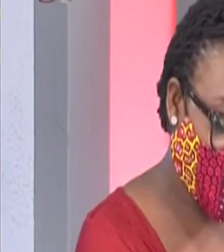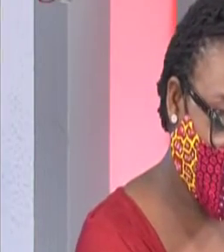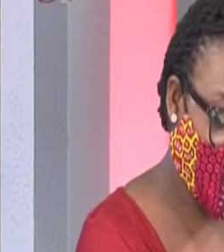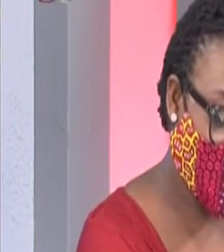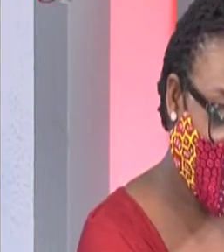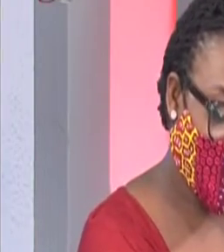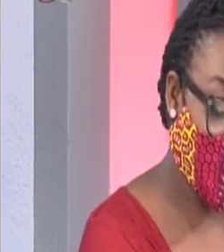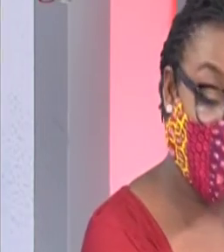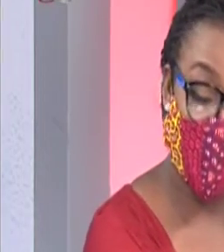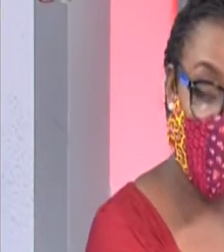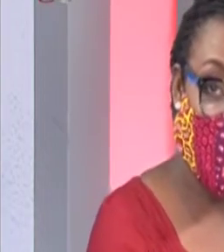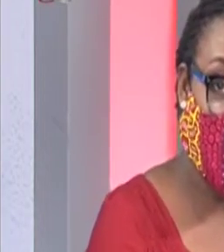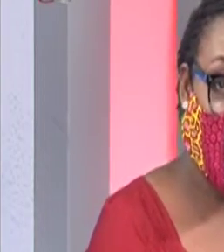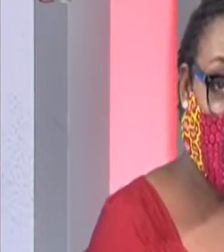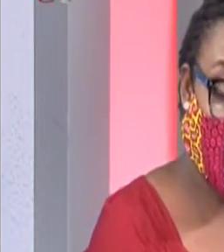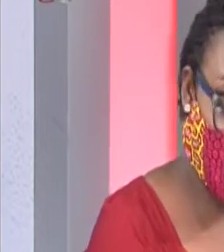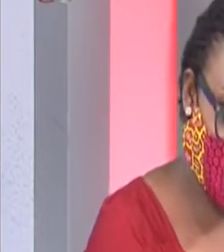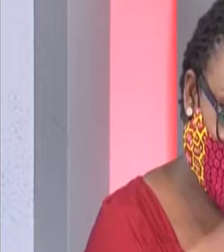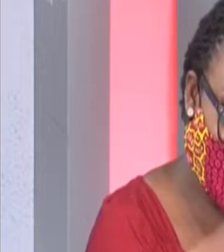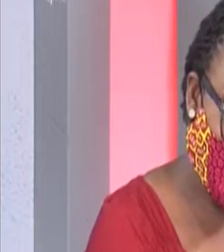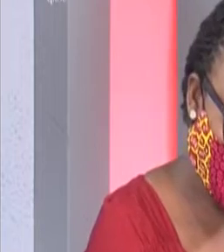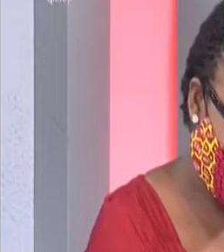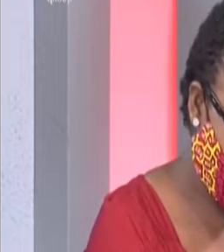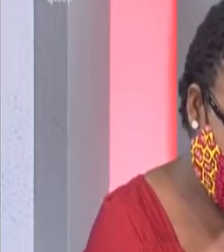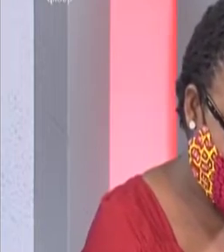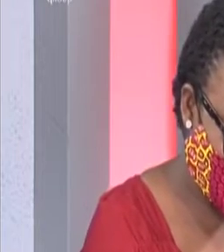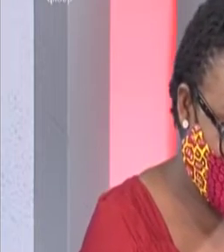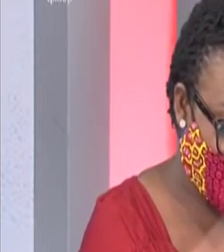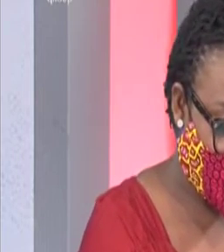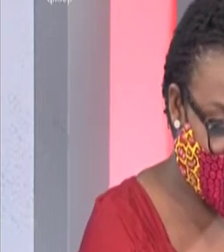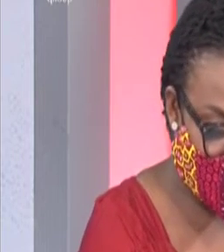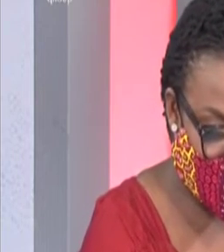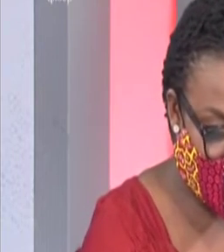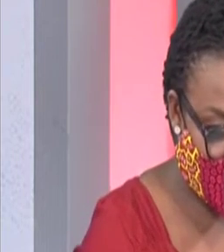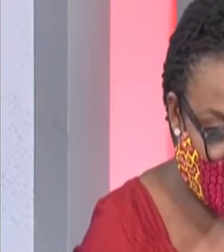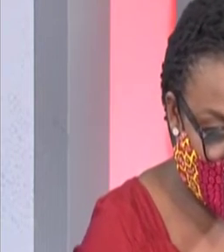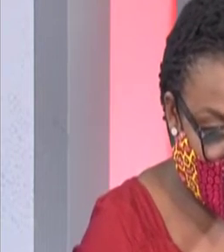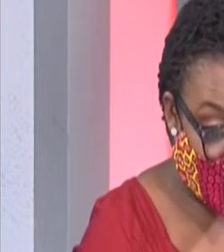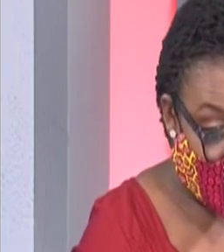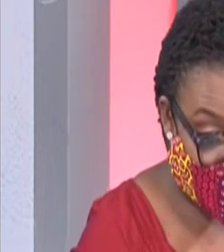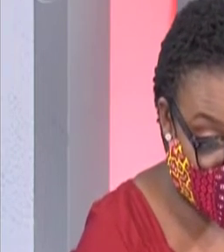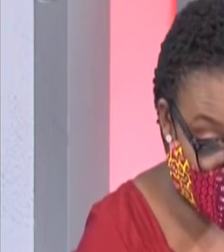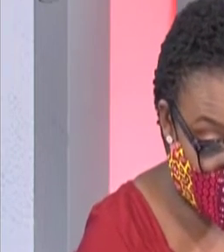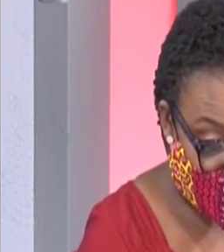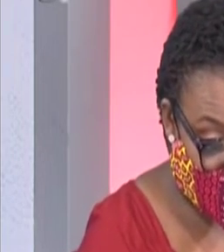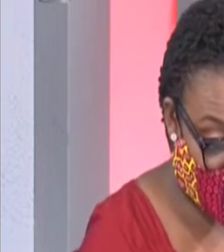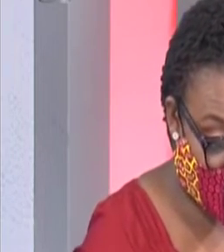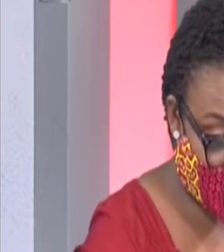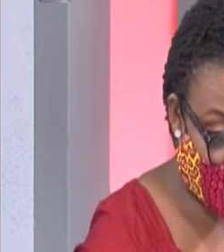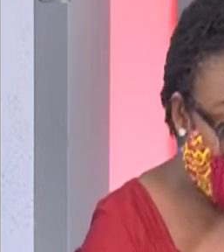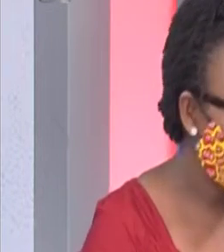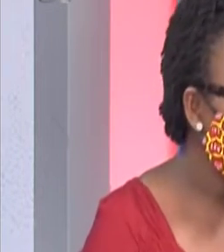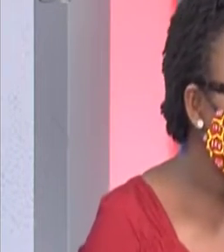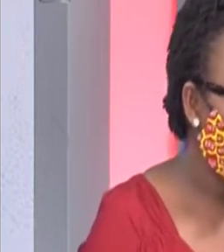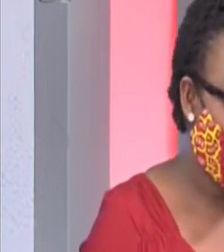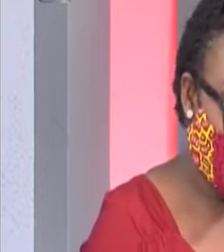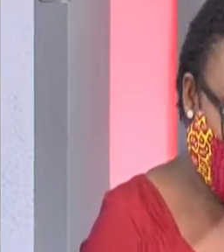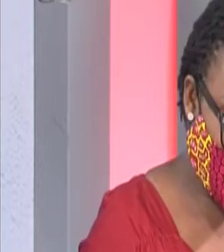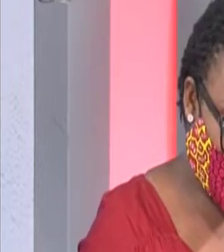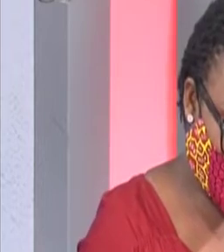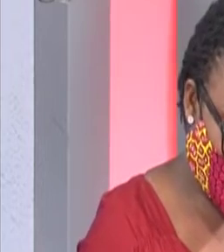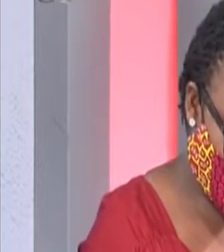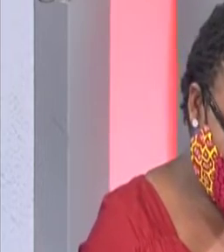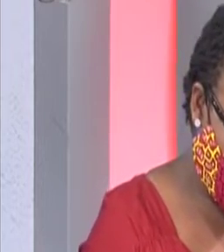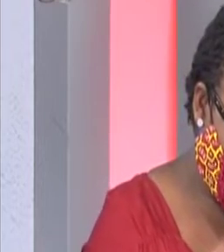arrests, followed by the Ashanti region with 70 cases. That's the update in terms of arrests and prosecution. And